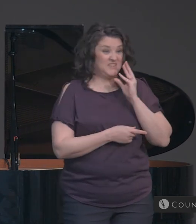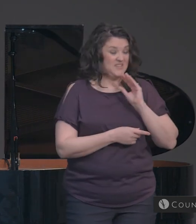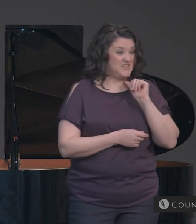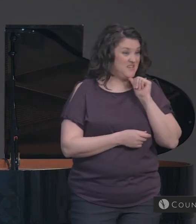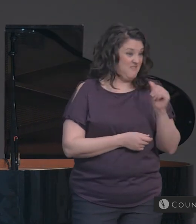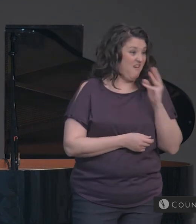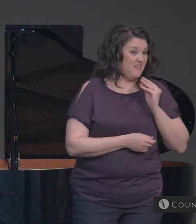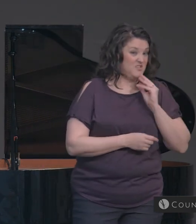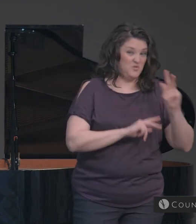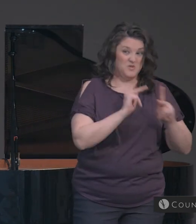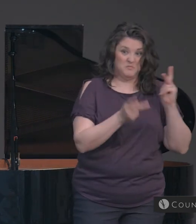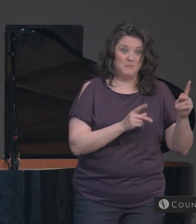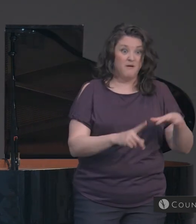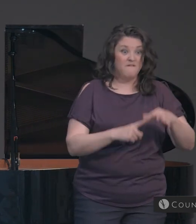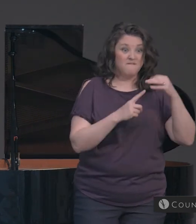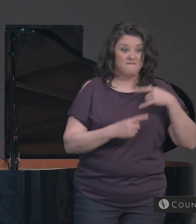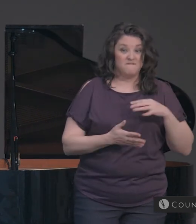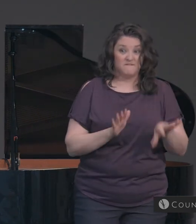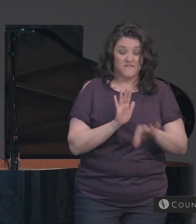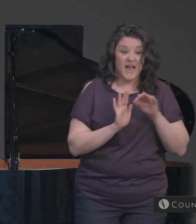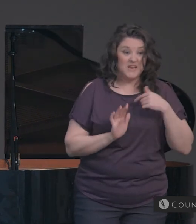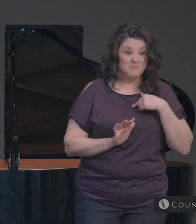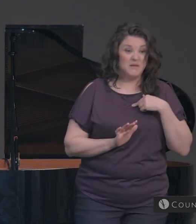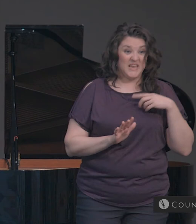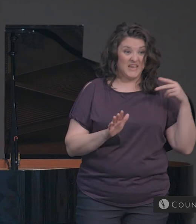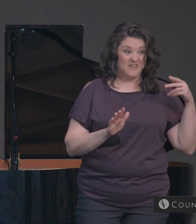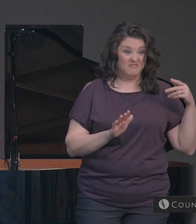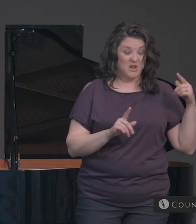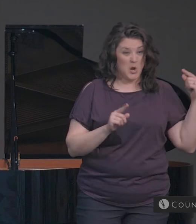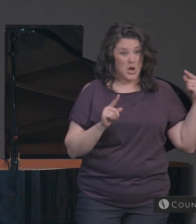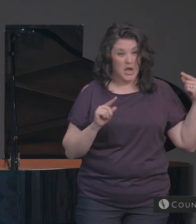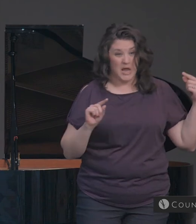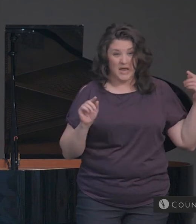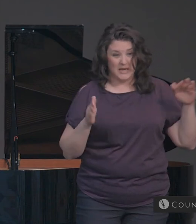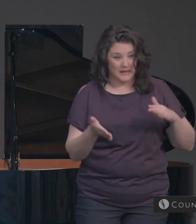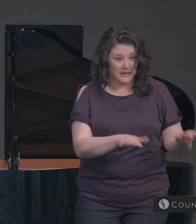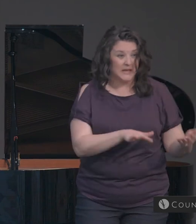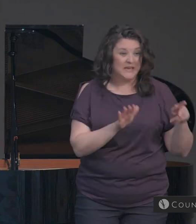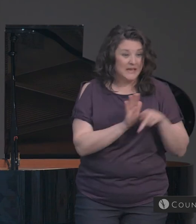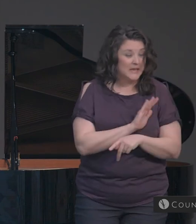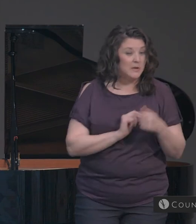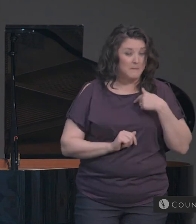me.' But his armor bearer would not, for he feared greatly.